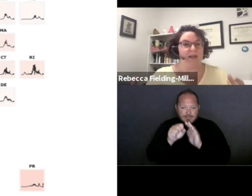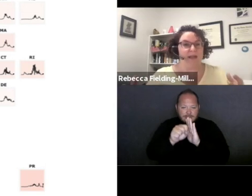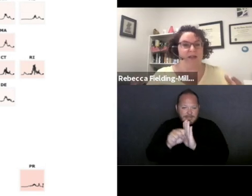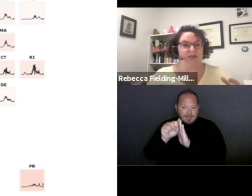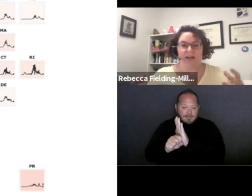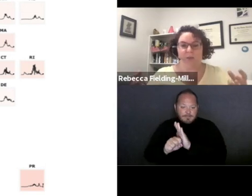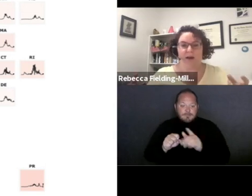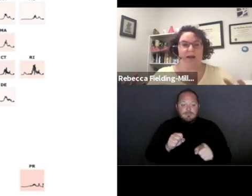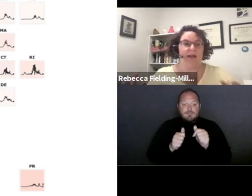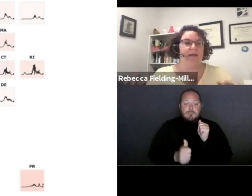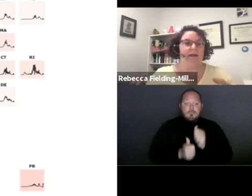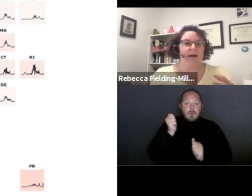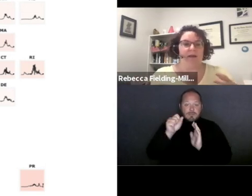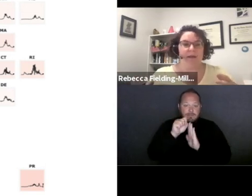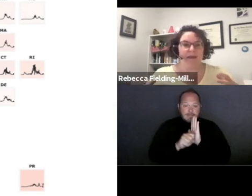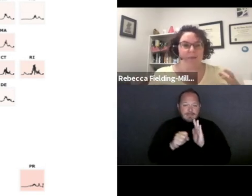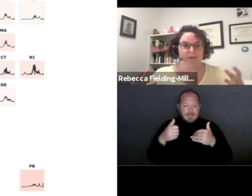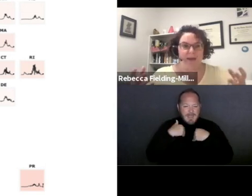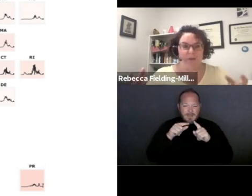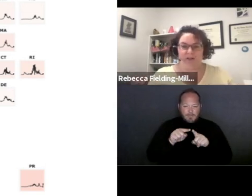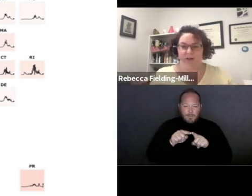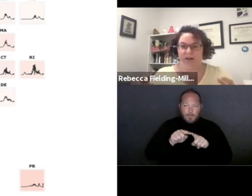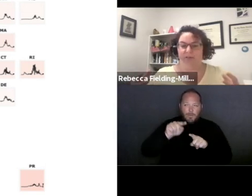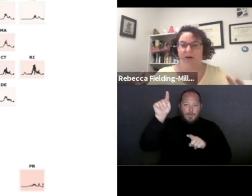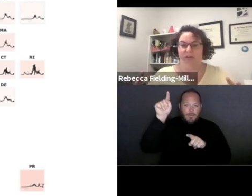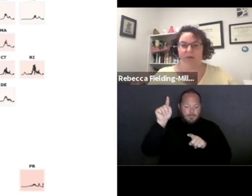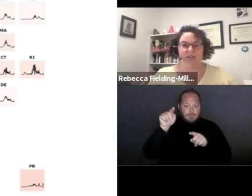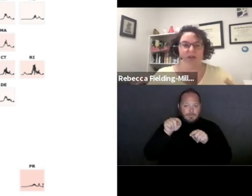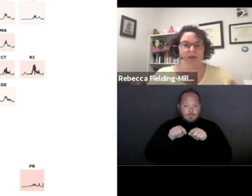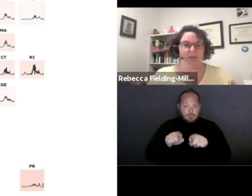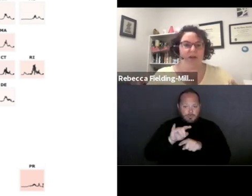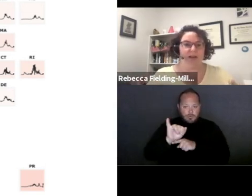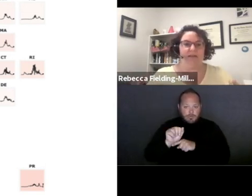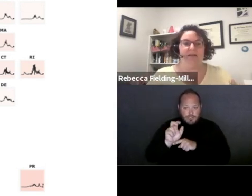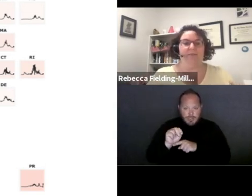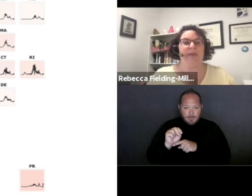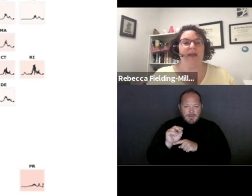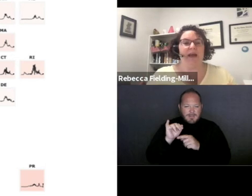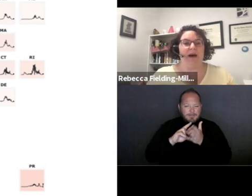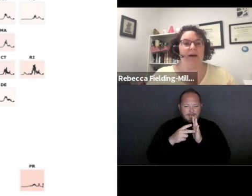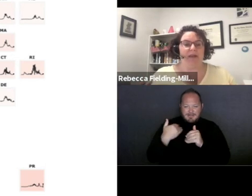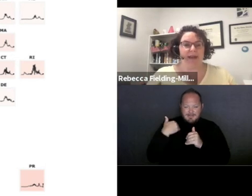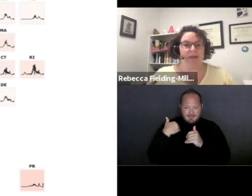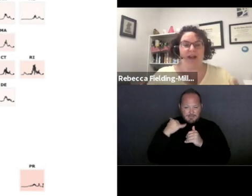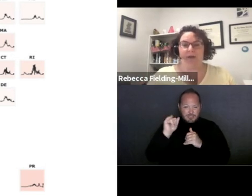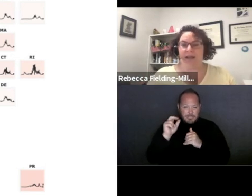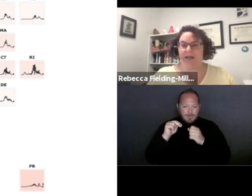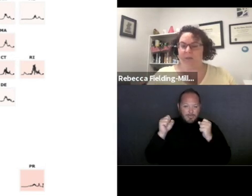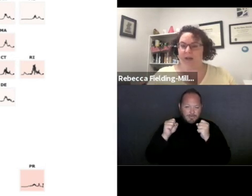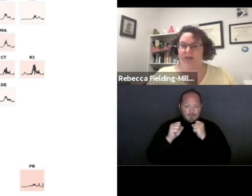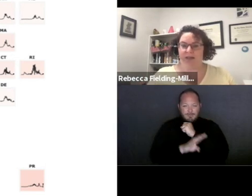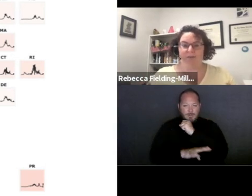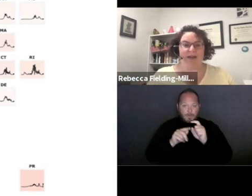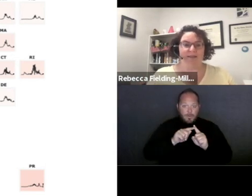large peak in January, and that was that winter and fall that we just all experienced, that came down